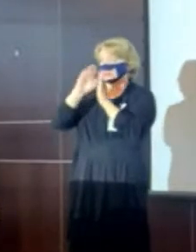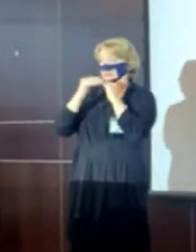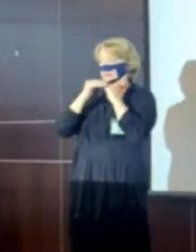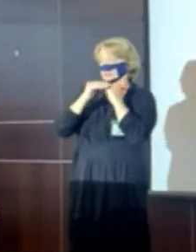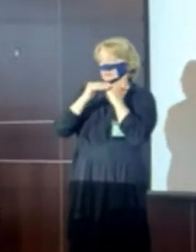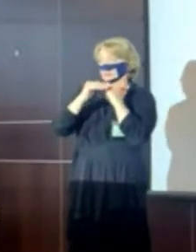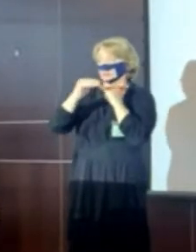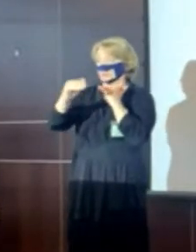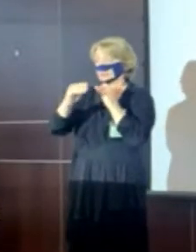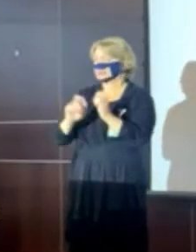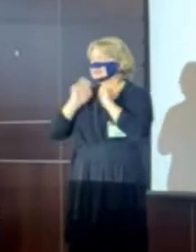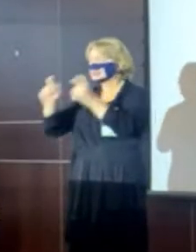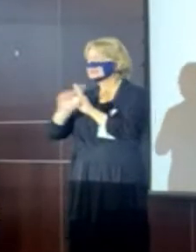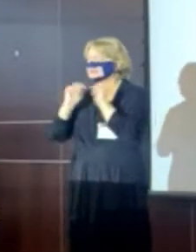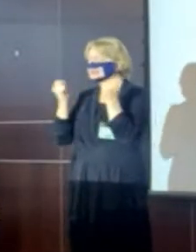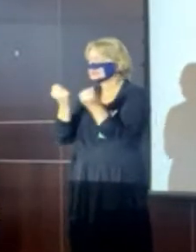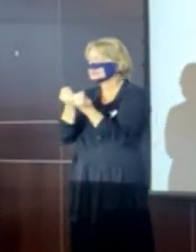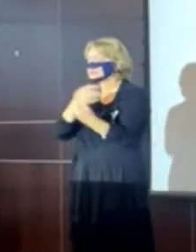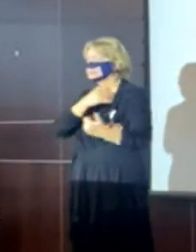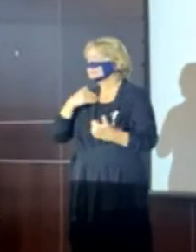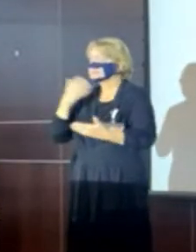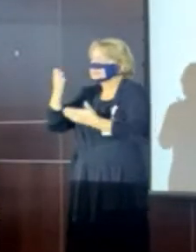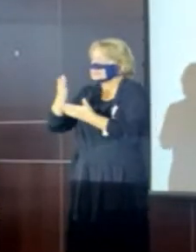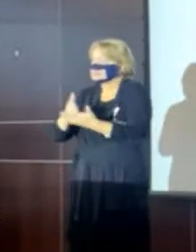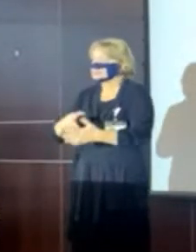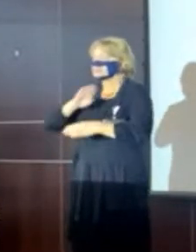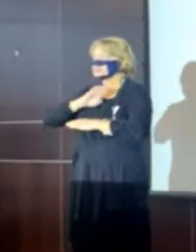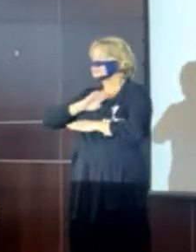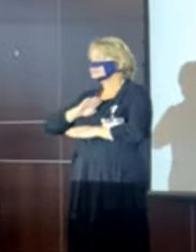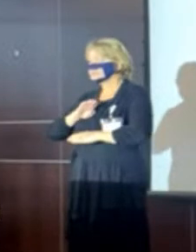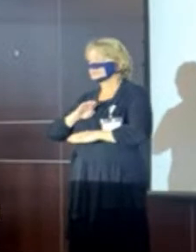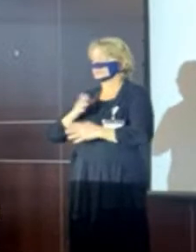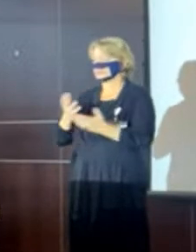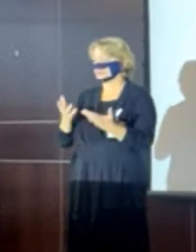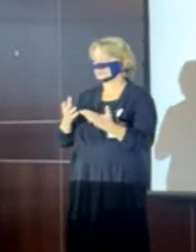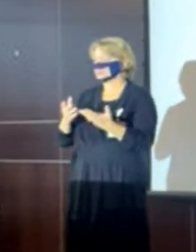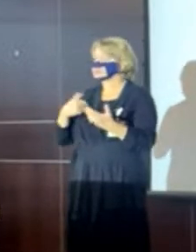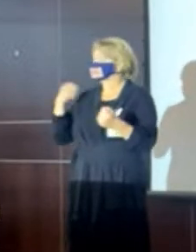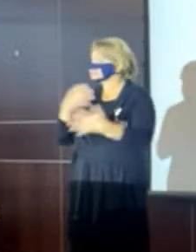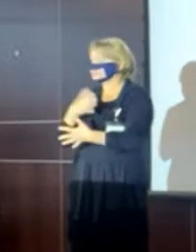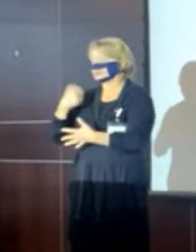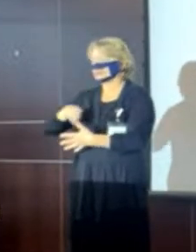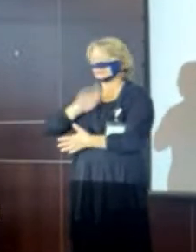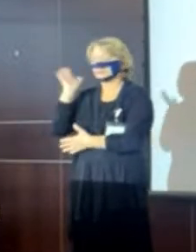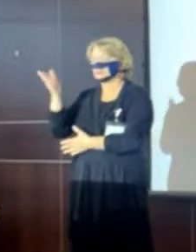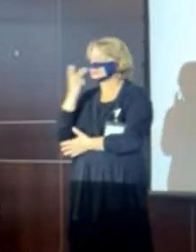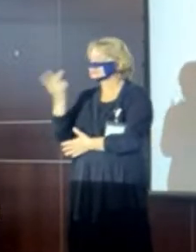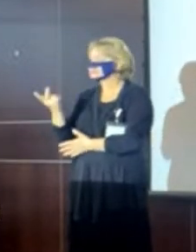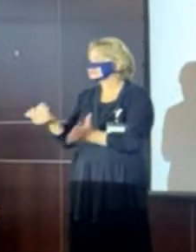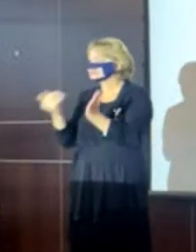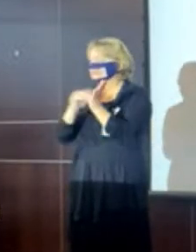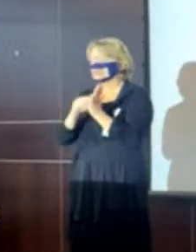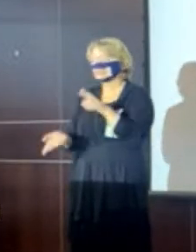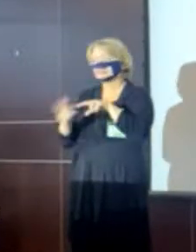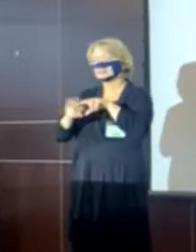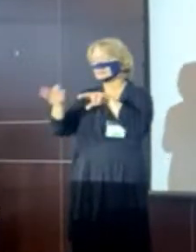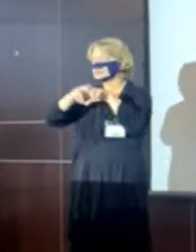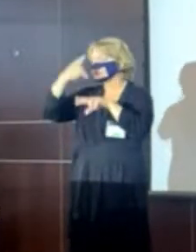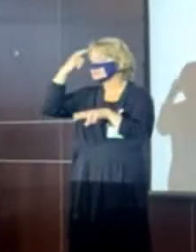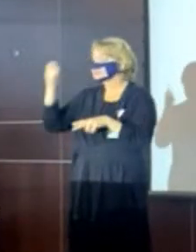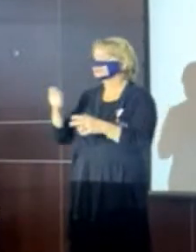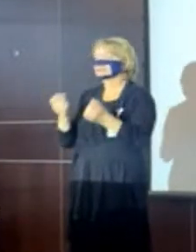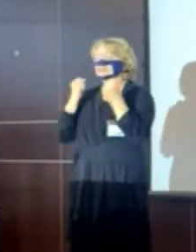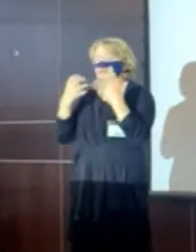team members some relief that's out there. I'm afraid that we will see it increase again because just the number of cases that we're